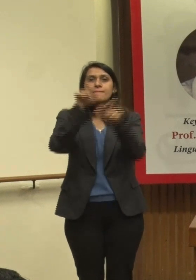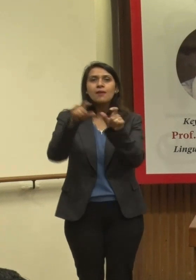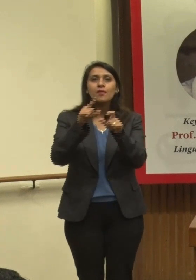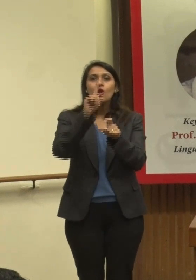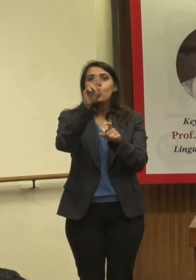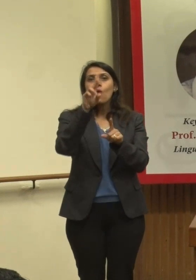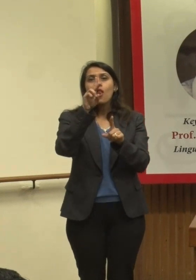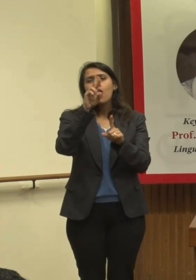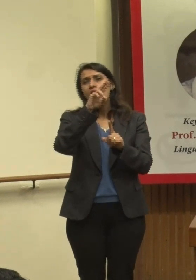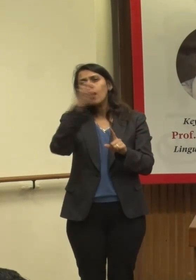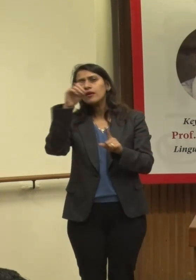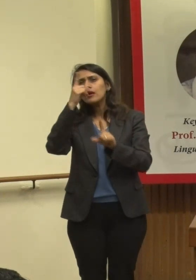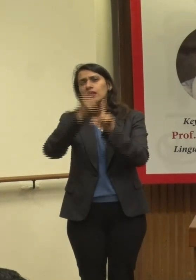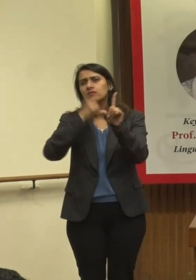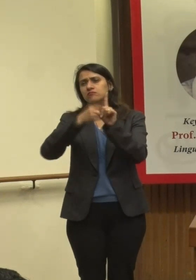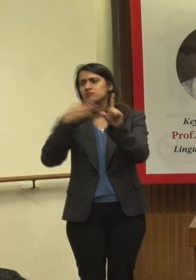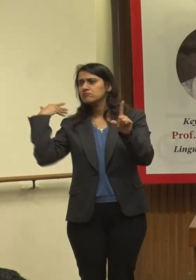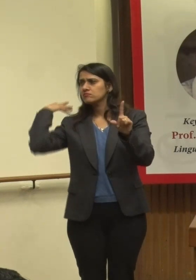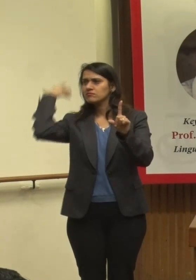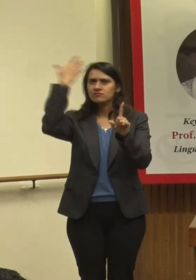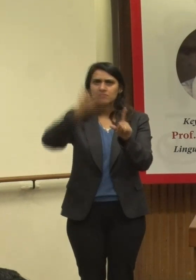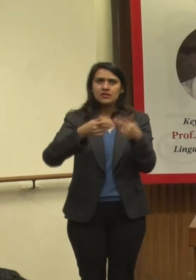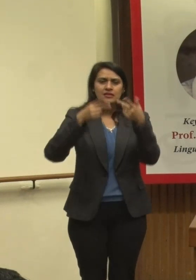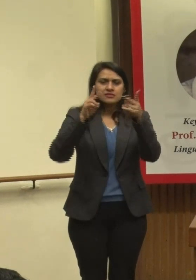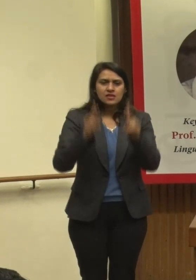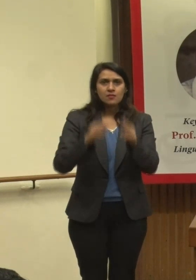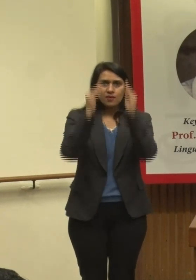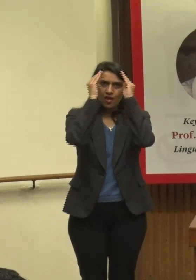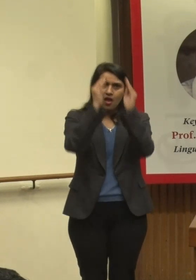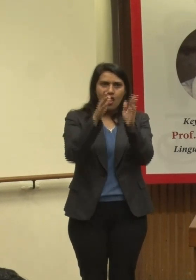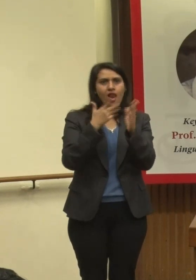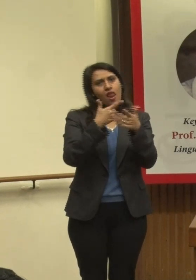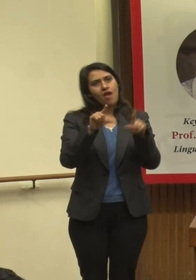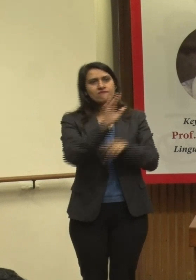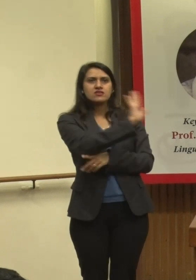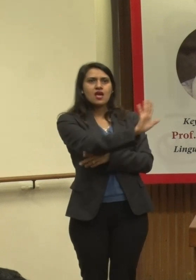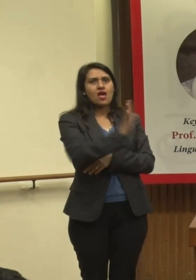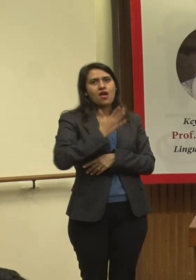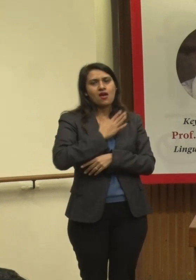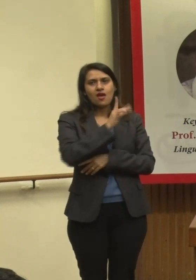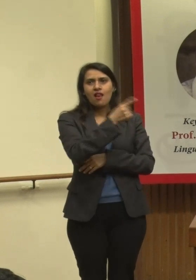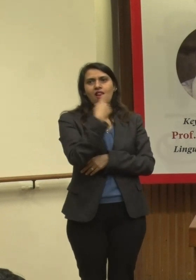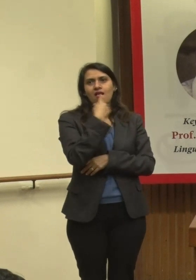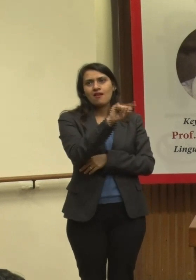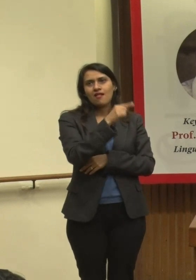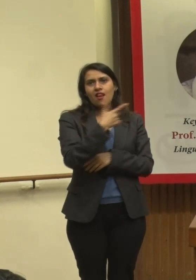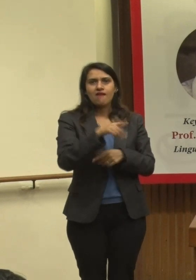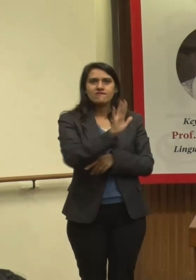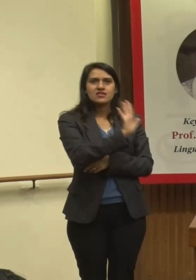last 1,200 years, it is still to be considered as a language.